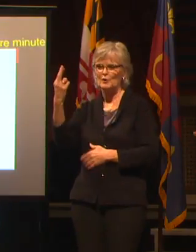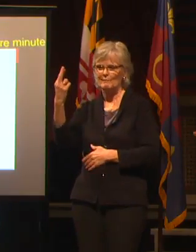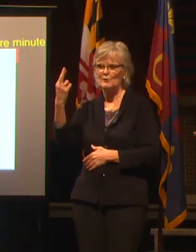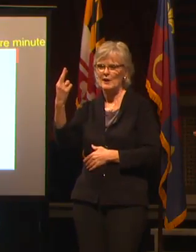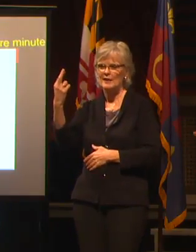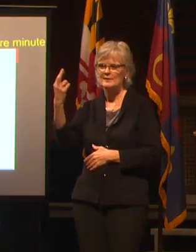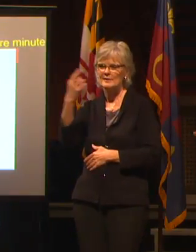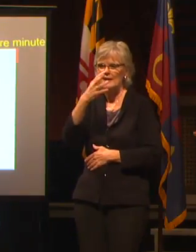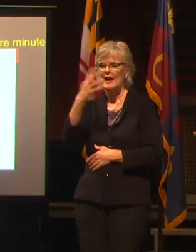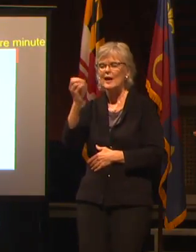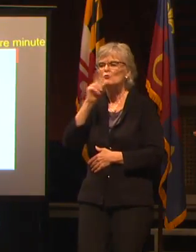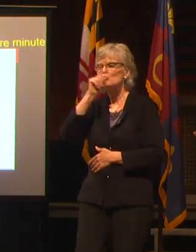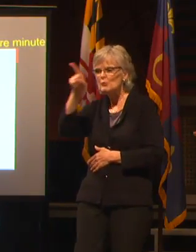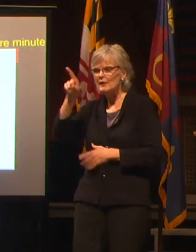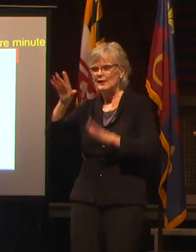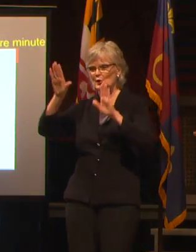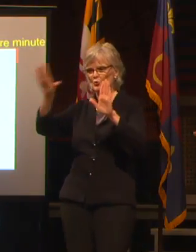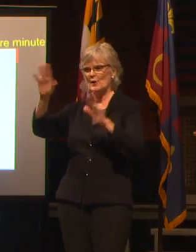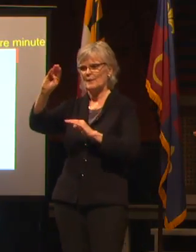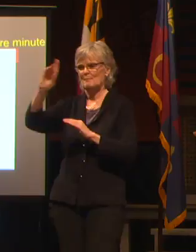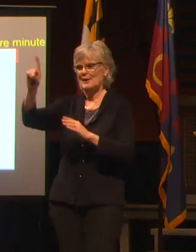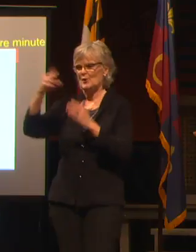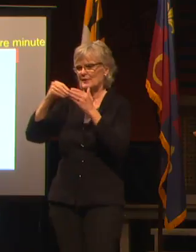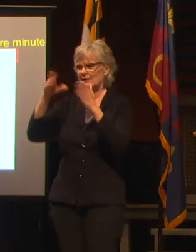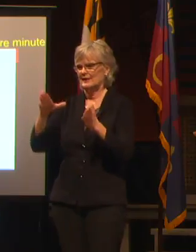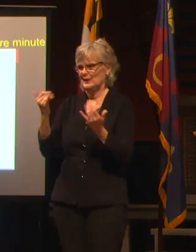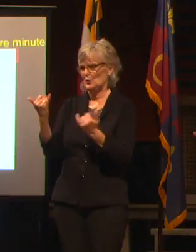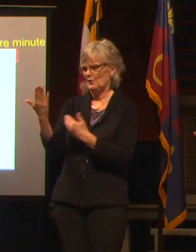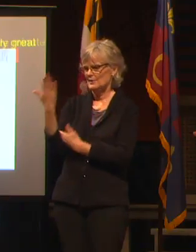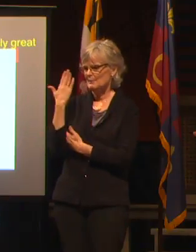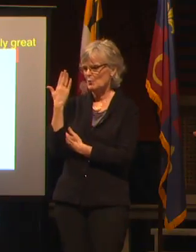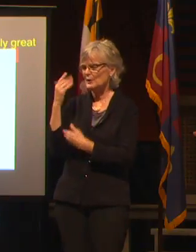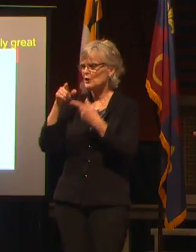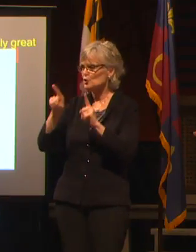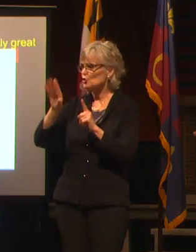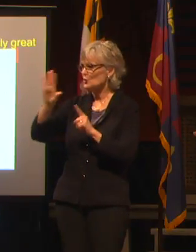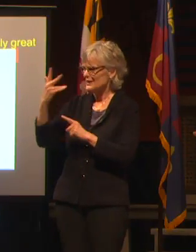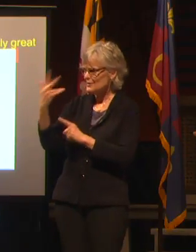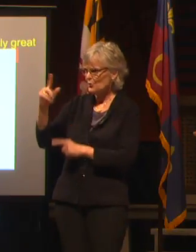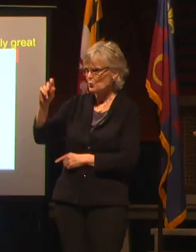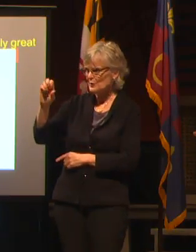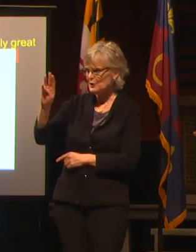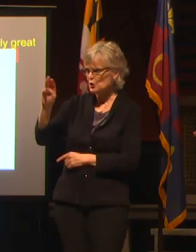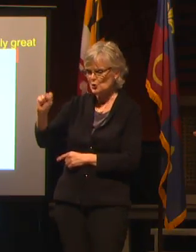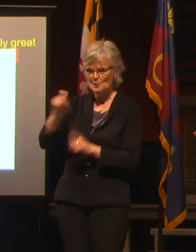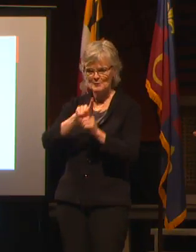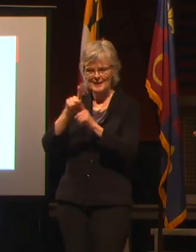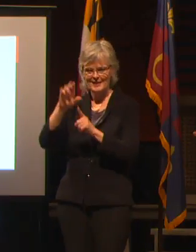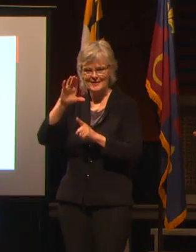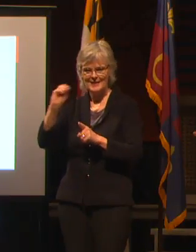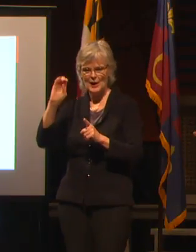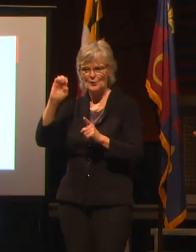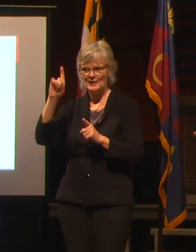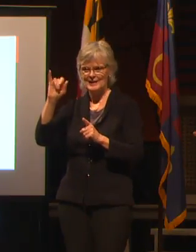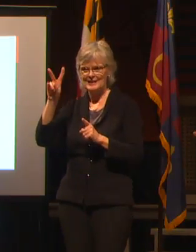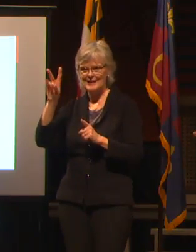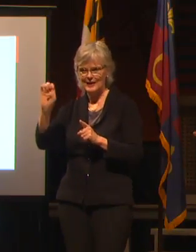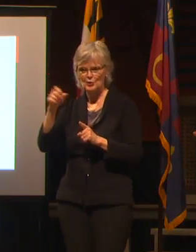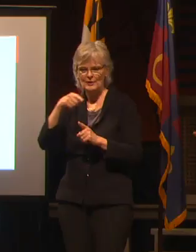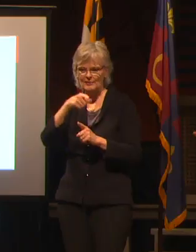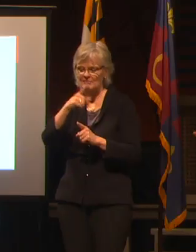a truly great Maryland leader this morning. During his 3 terms as county executive, he